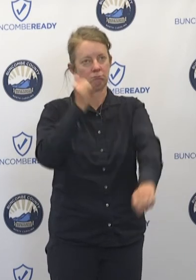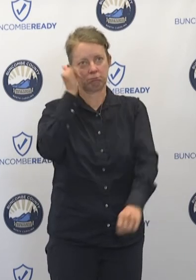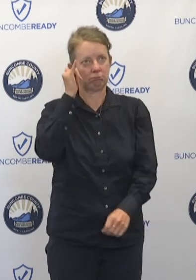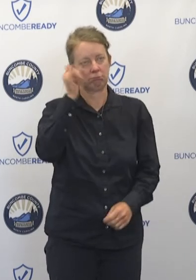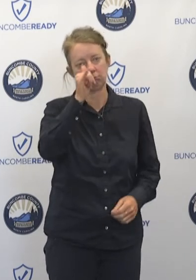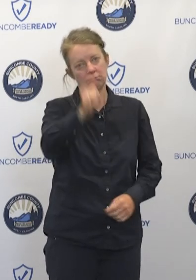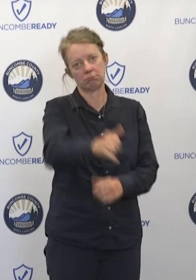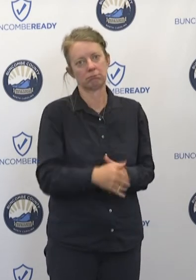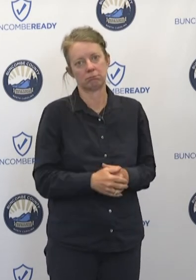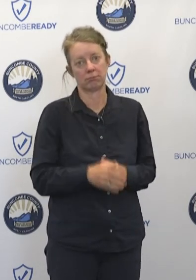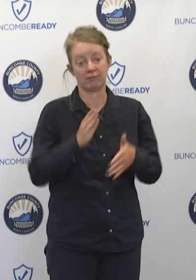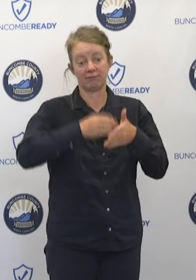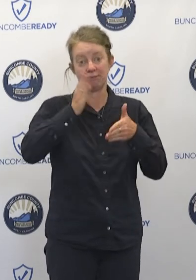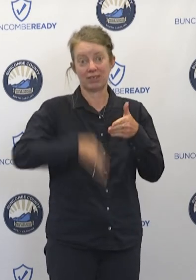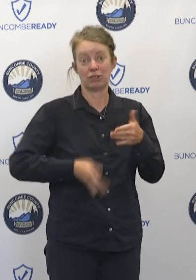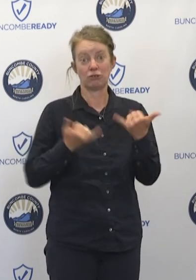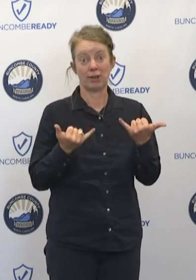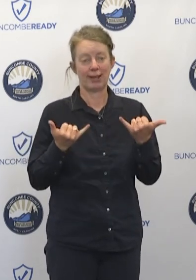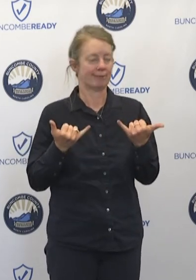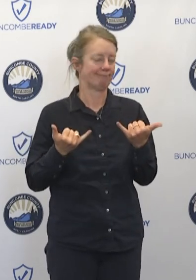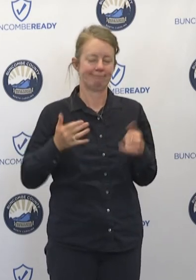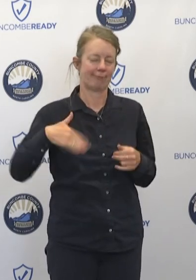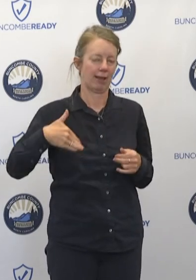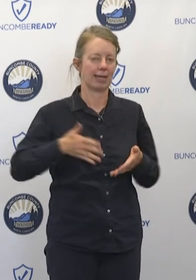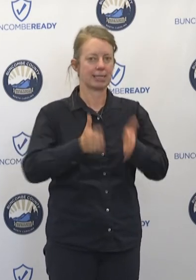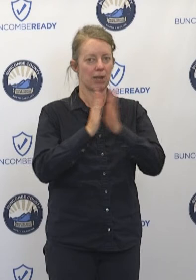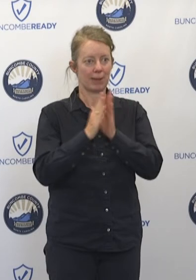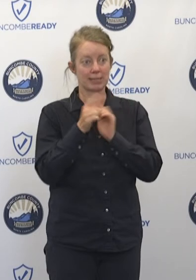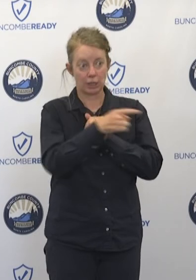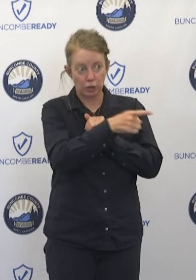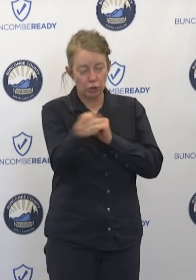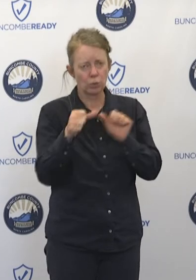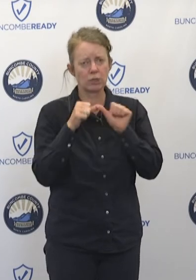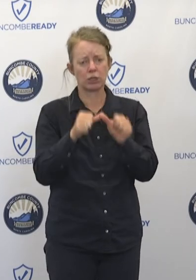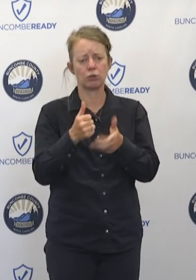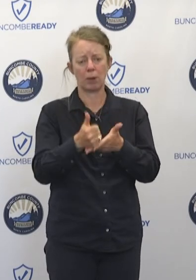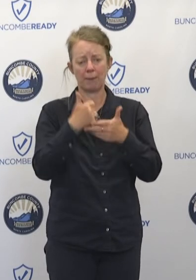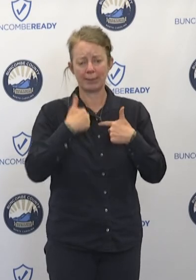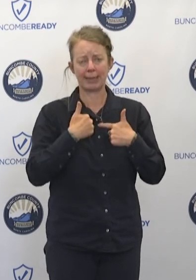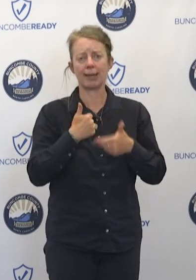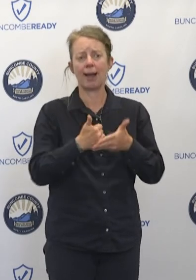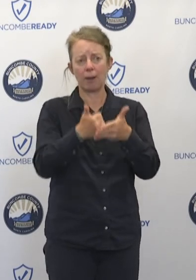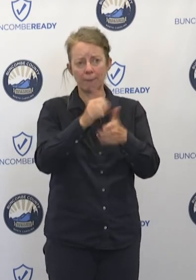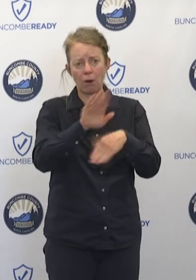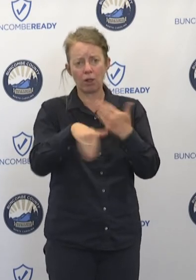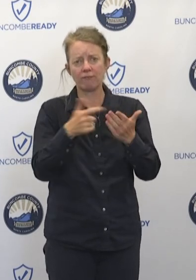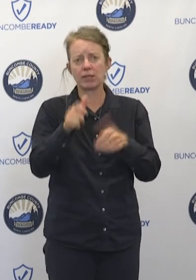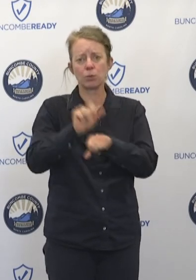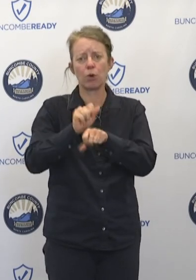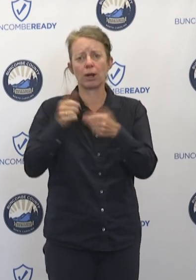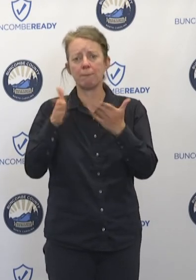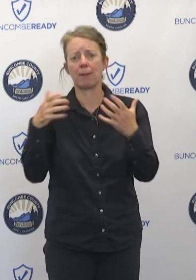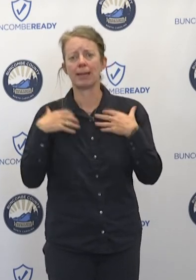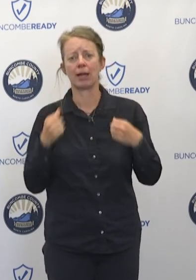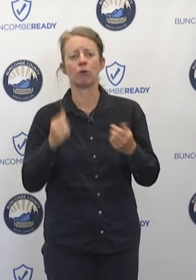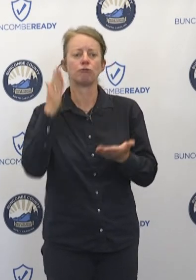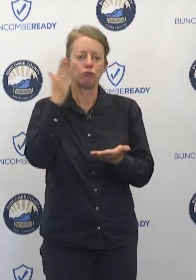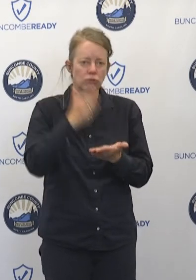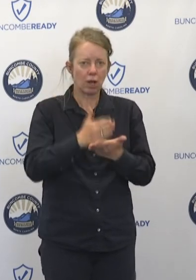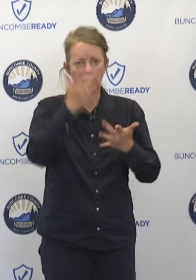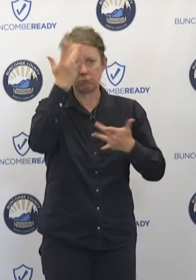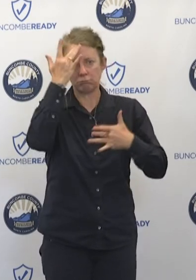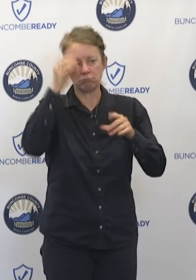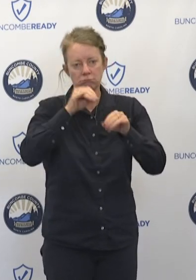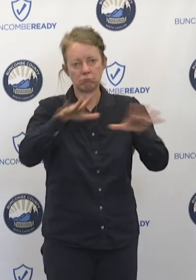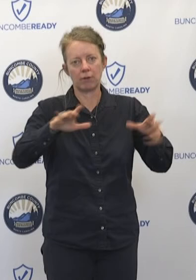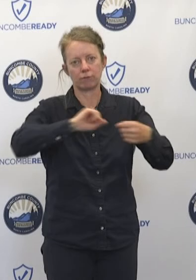I'm asking you to continue to help me and our public health warriors to stop the spread of COVID-19. Please be diligent and committed